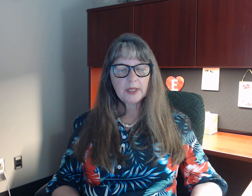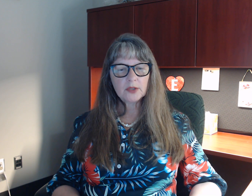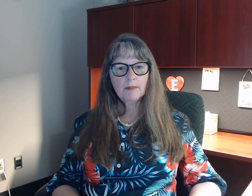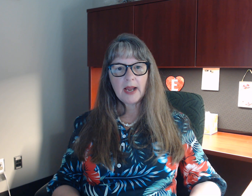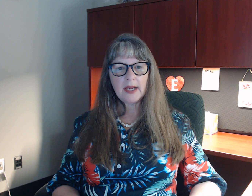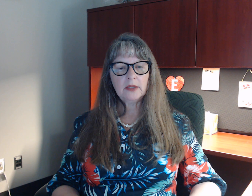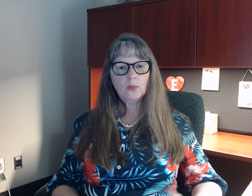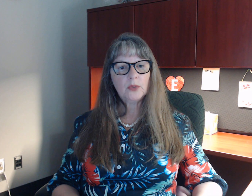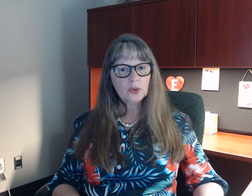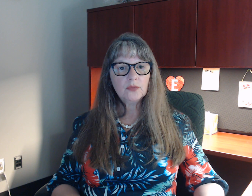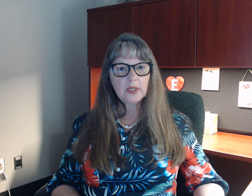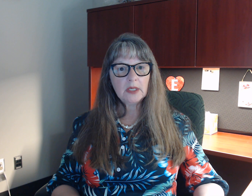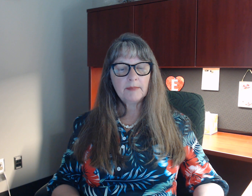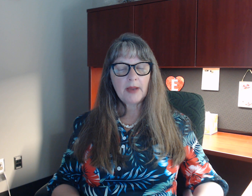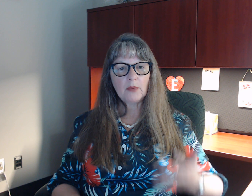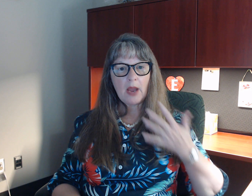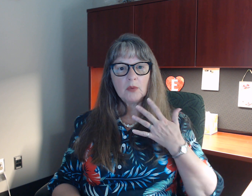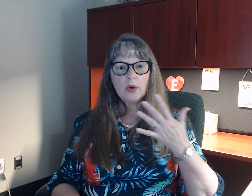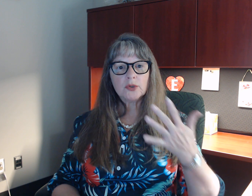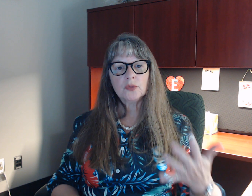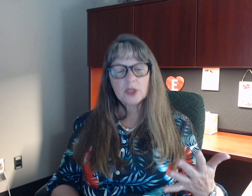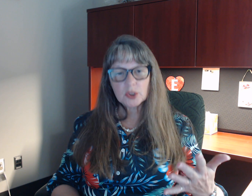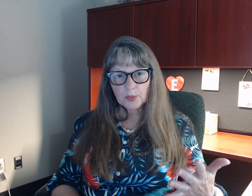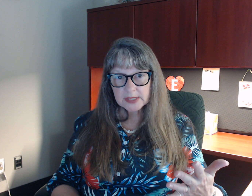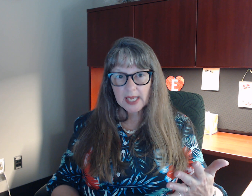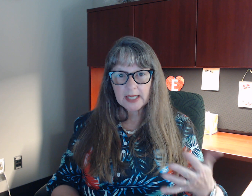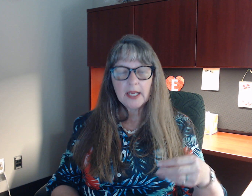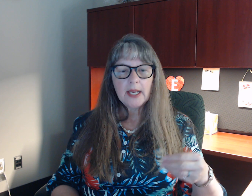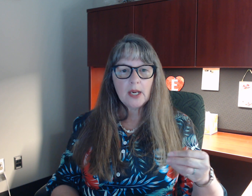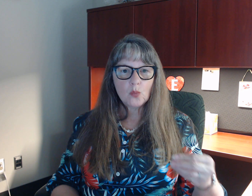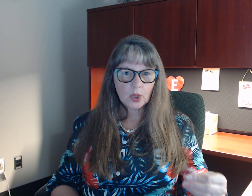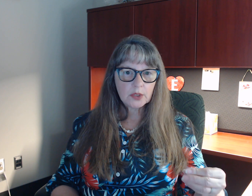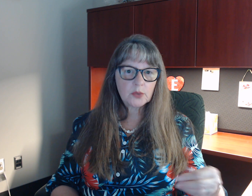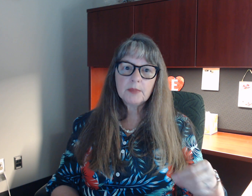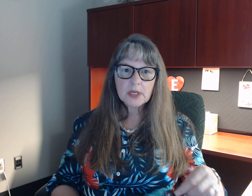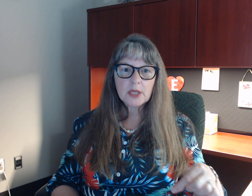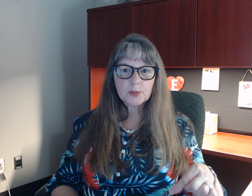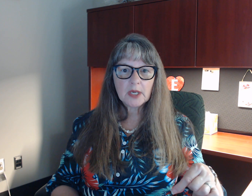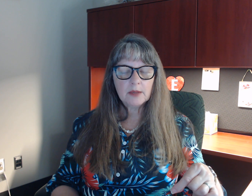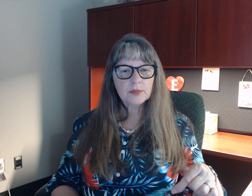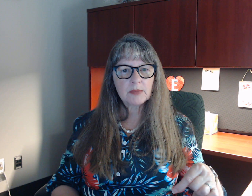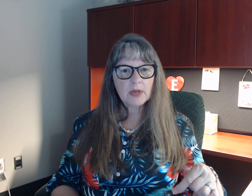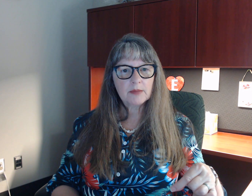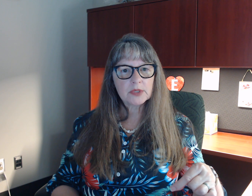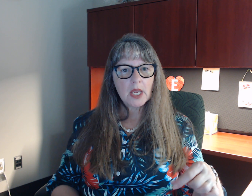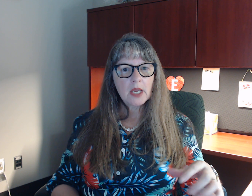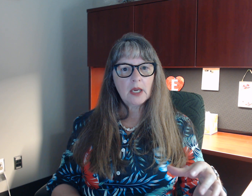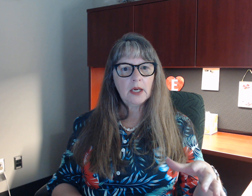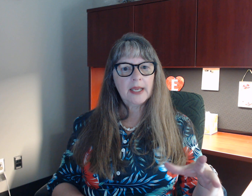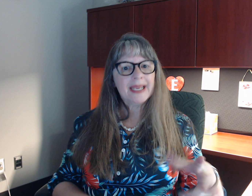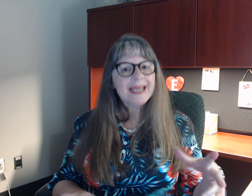our mind, we do think about how we want to express that in words. So it does become sometimes a